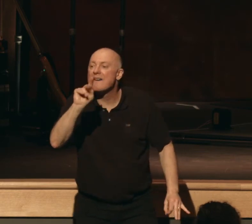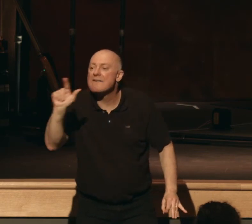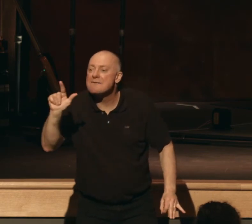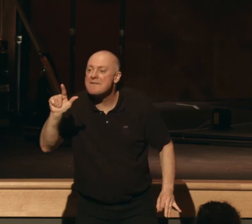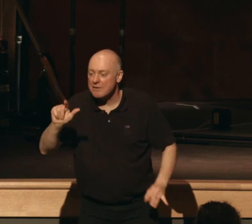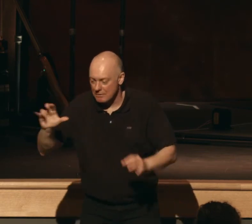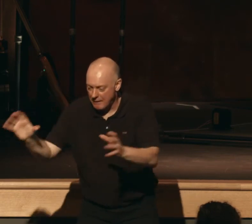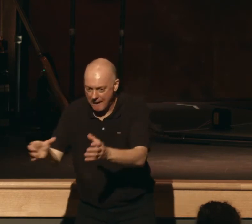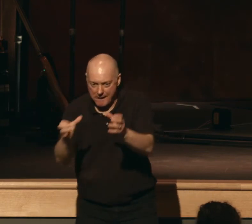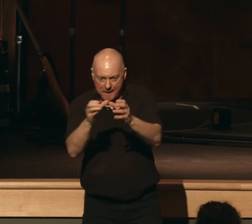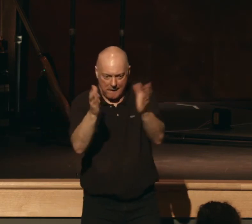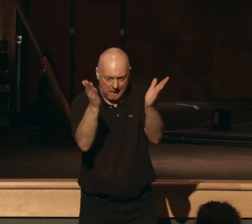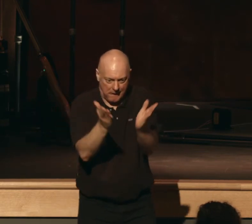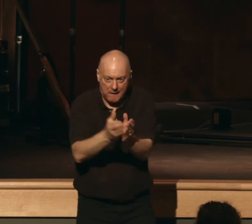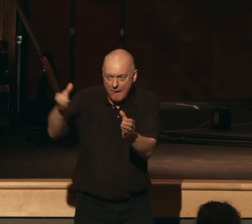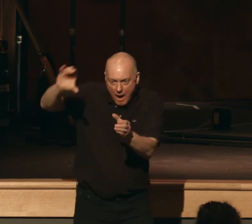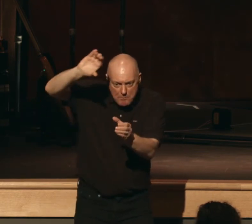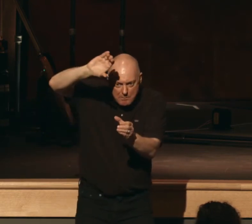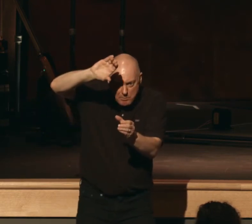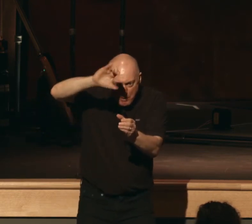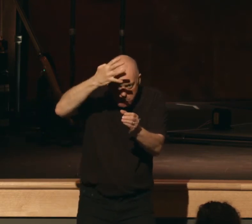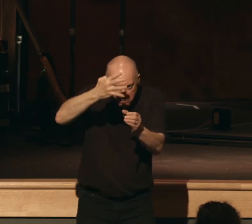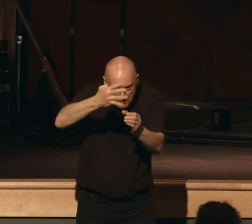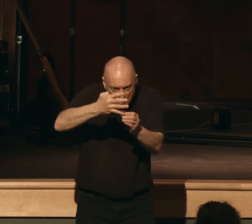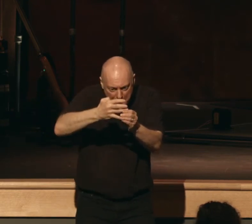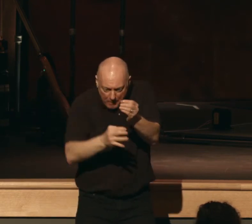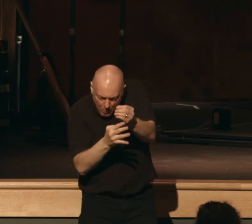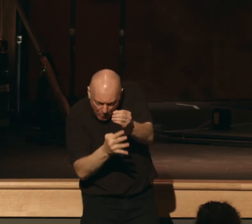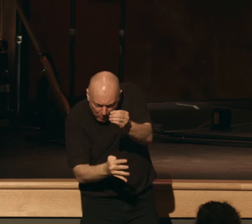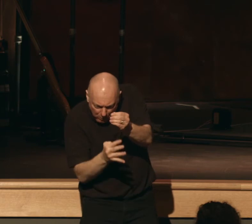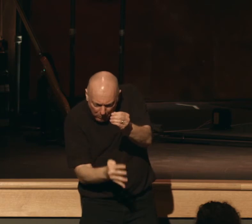put the funnel there. You pour the oil into the funnel. That's the channel